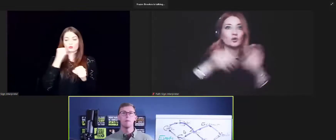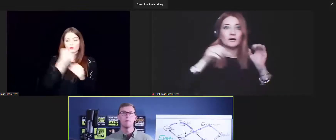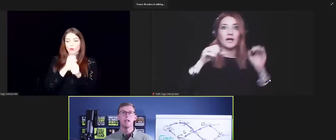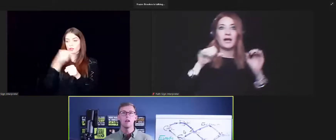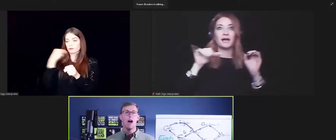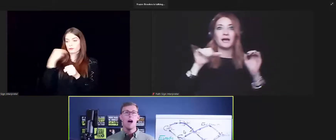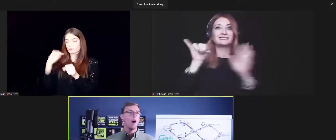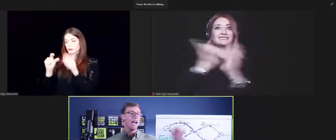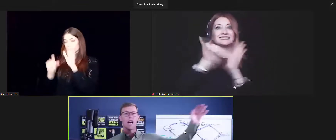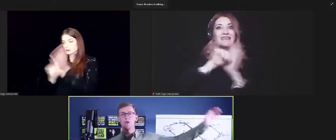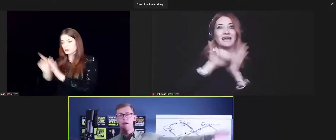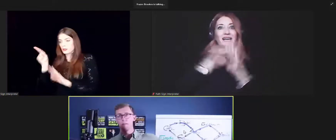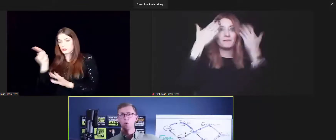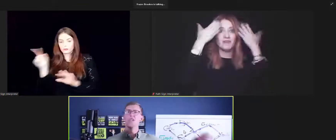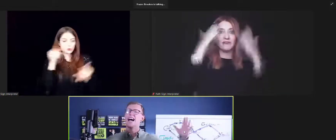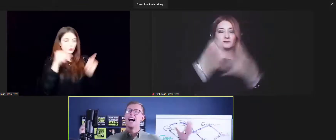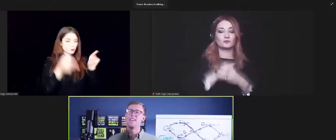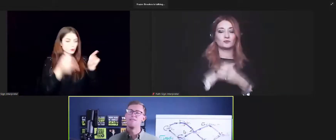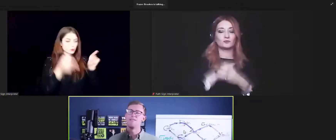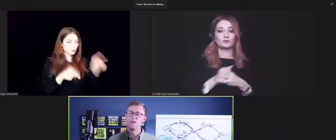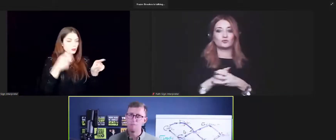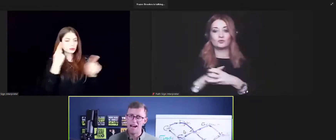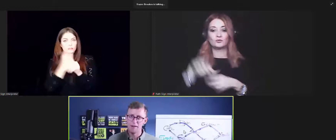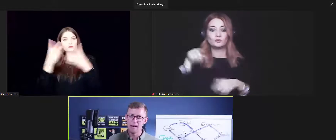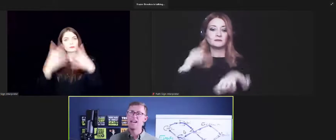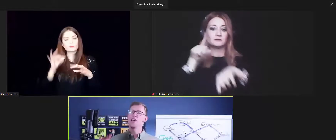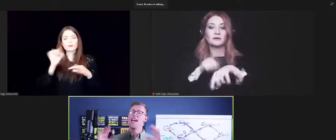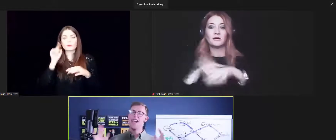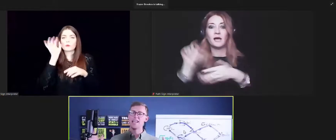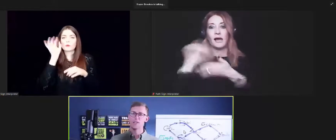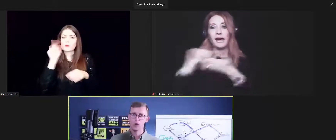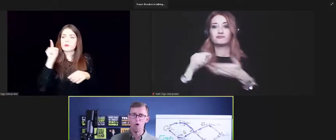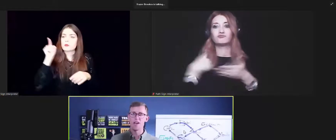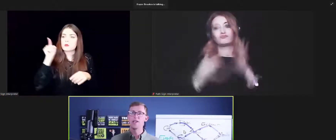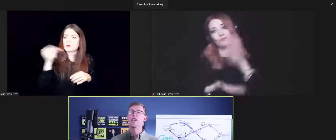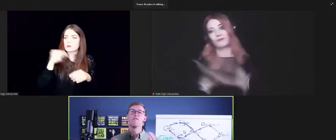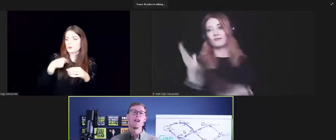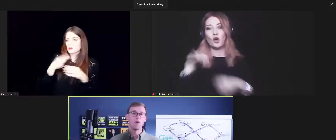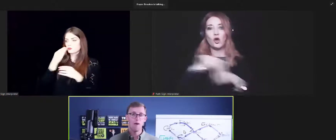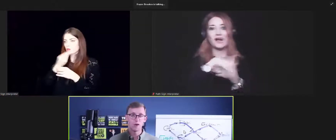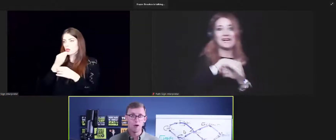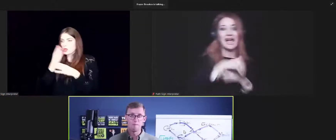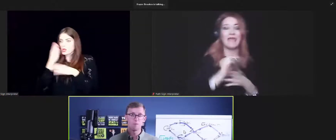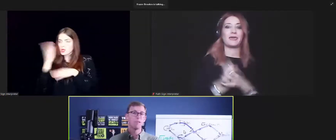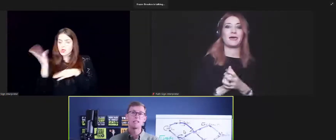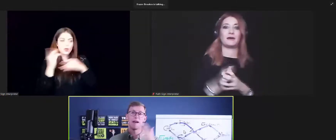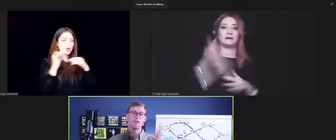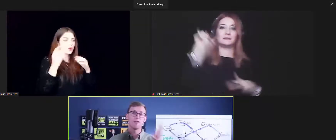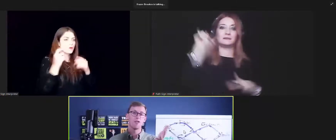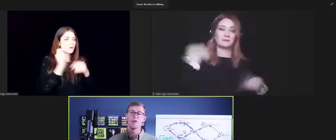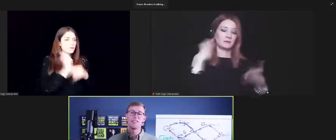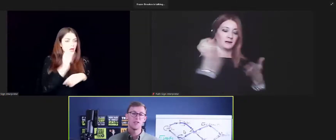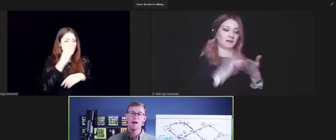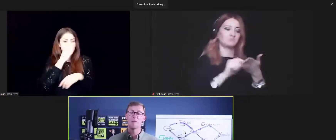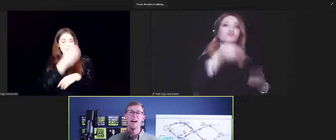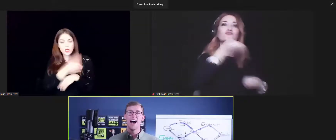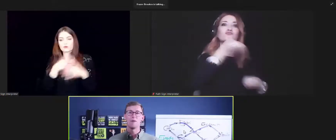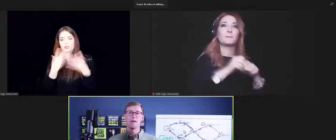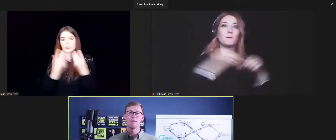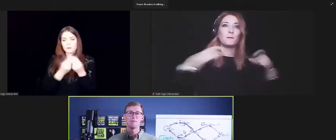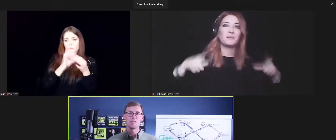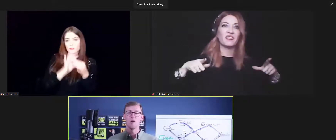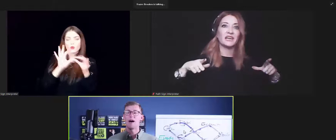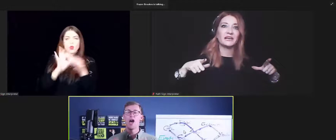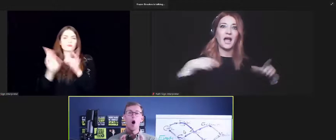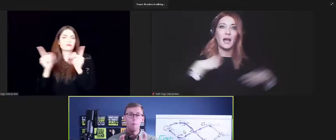I'm going to hang around the pool. I live in Dubai now, guys. It's glorious. For anyone who ever comes, please message me on Instagram and we'll be able to